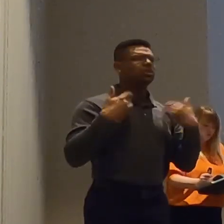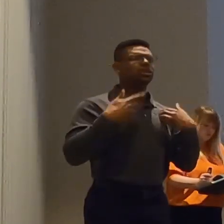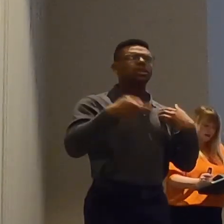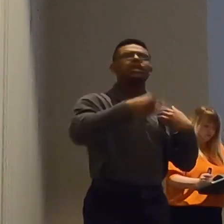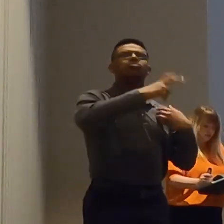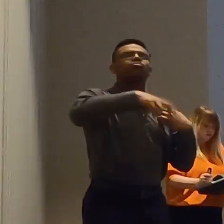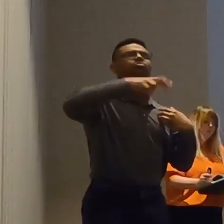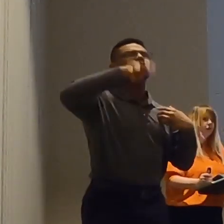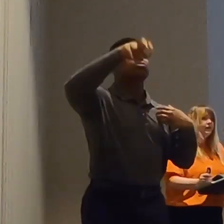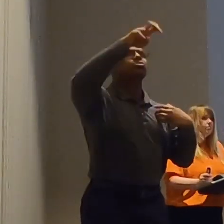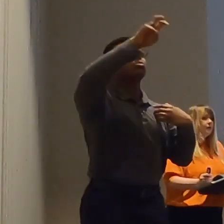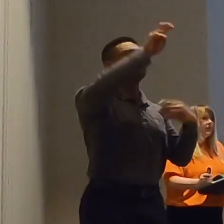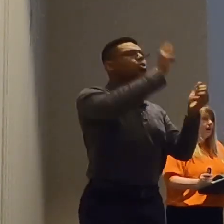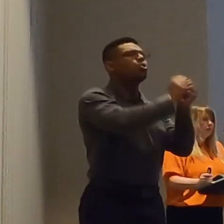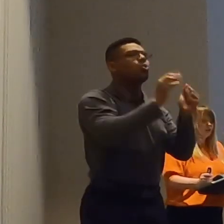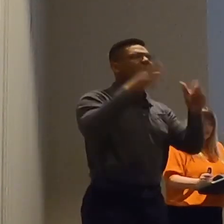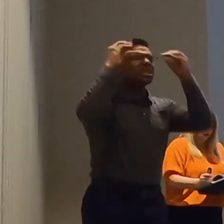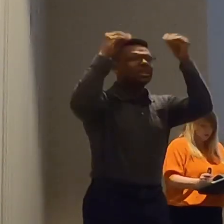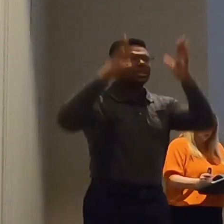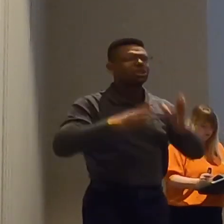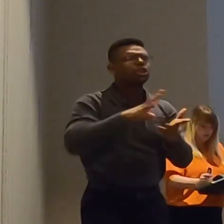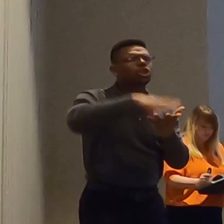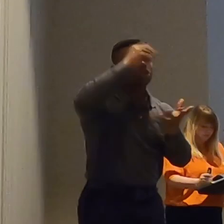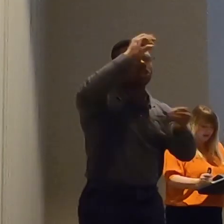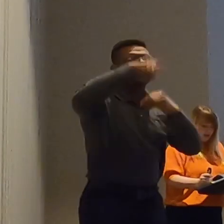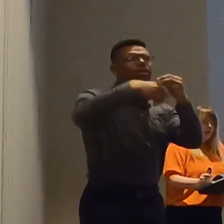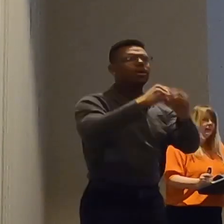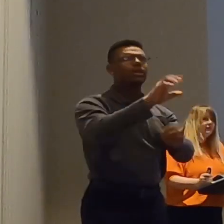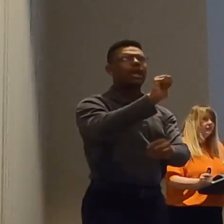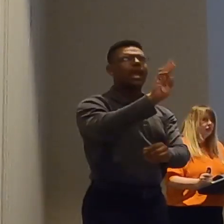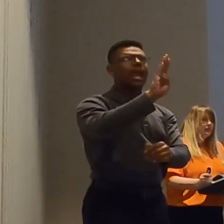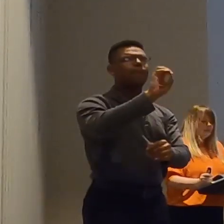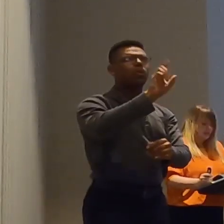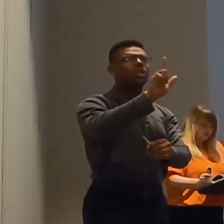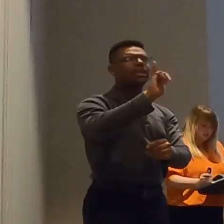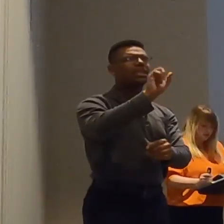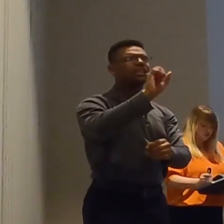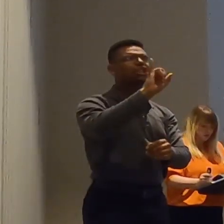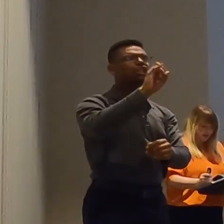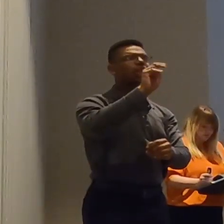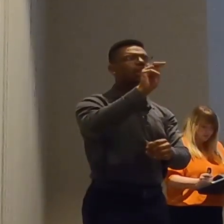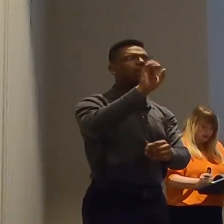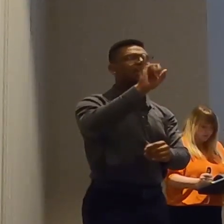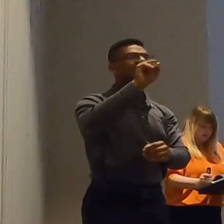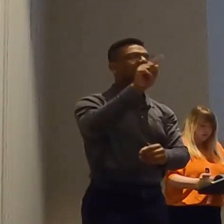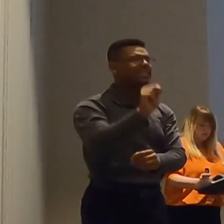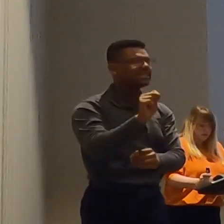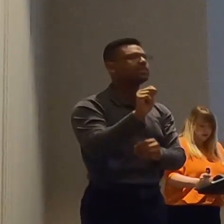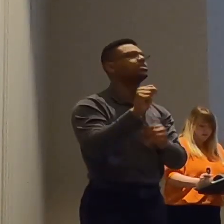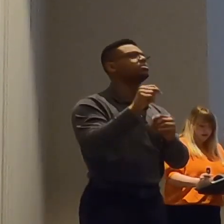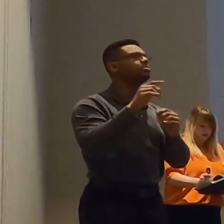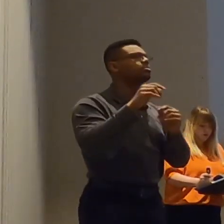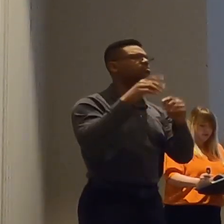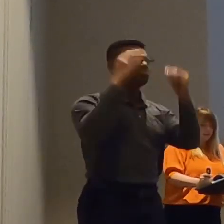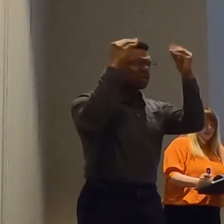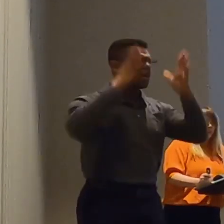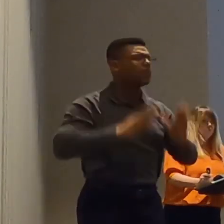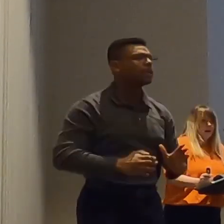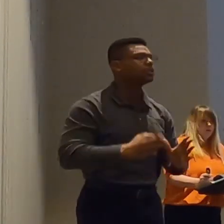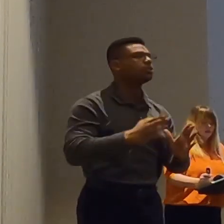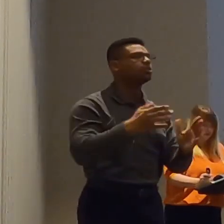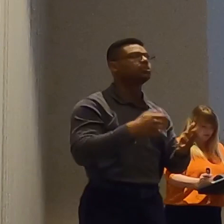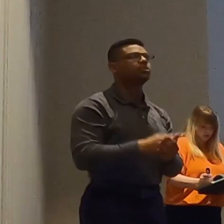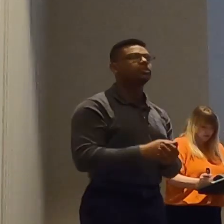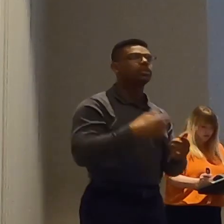Quaker schoolmaster, learning about the abolitionist movement. He eventually settled in Detroit, becoming a member of the historic